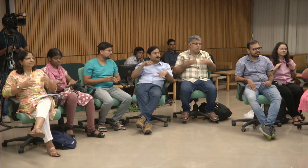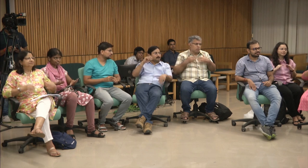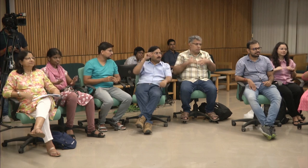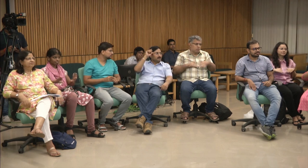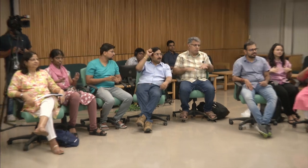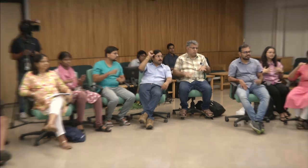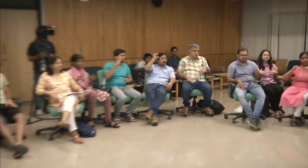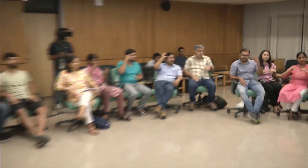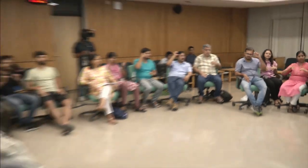Confused.